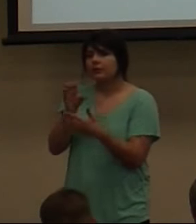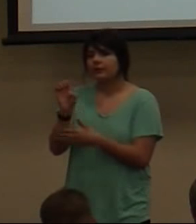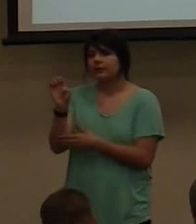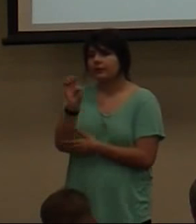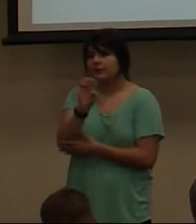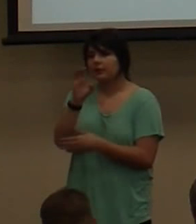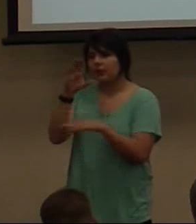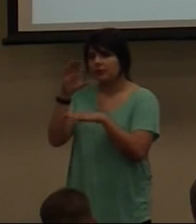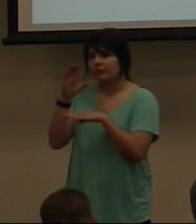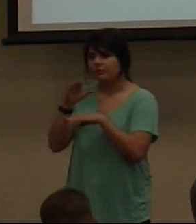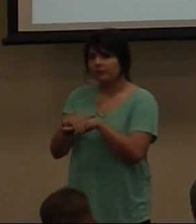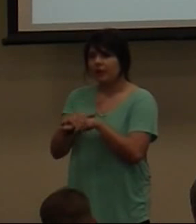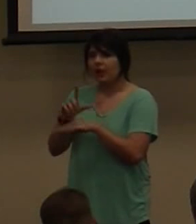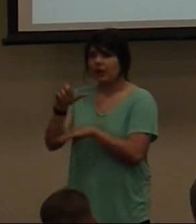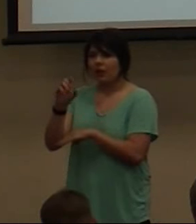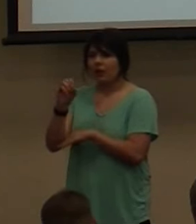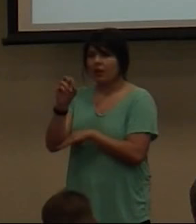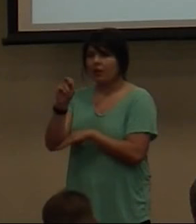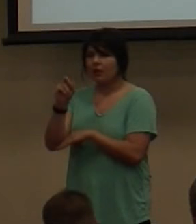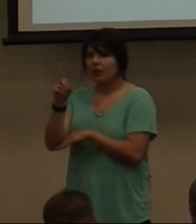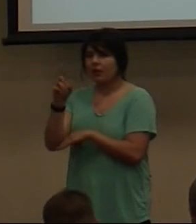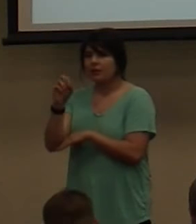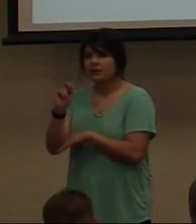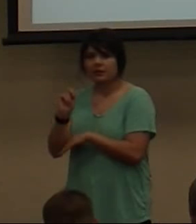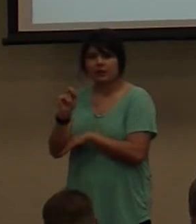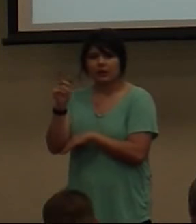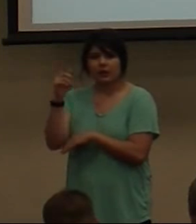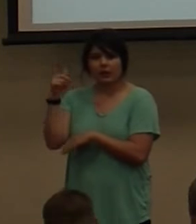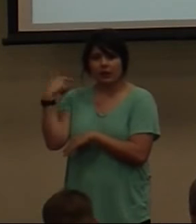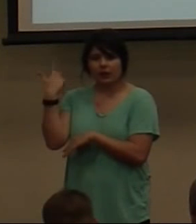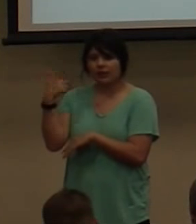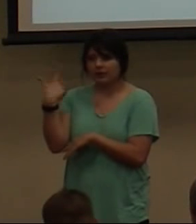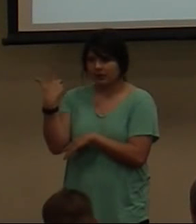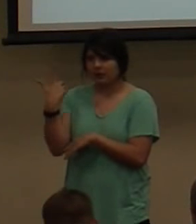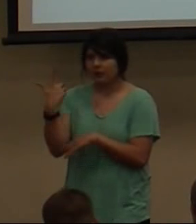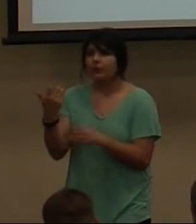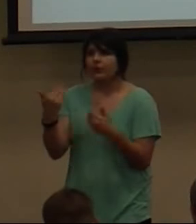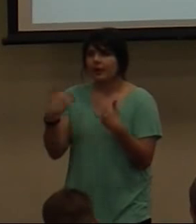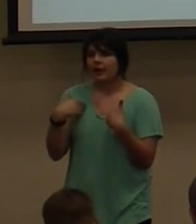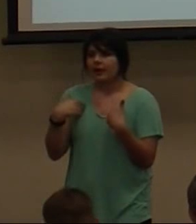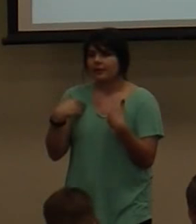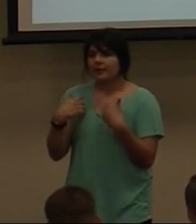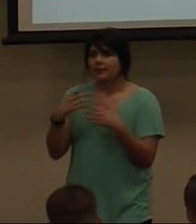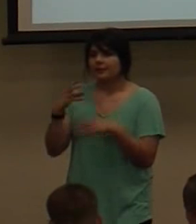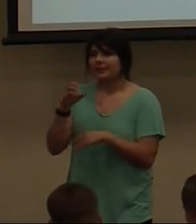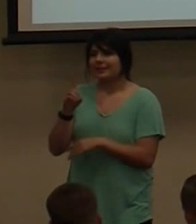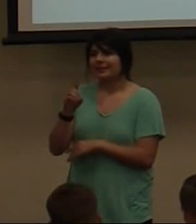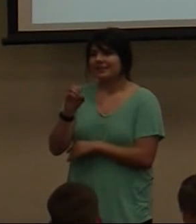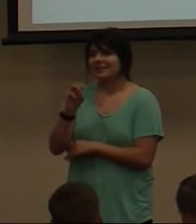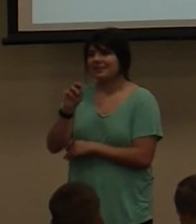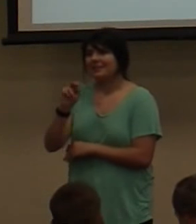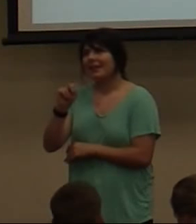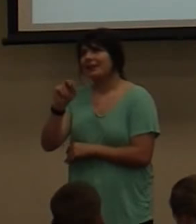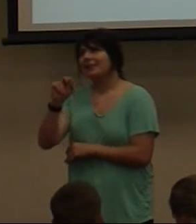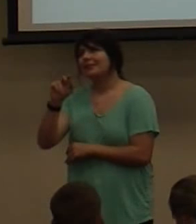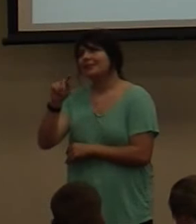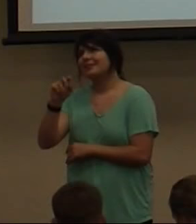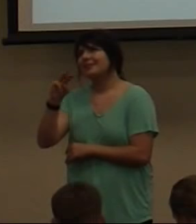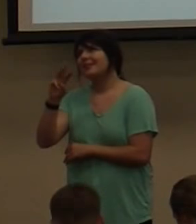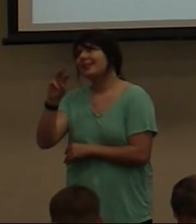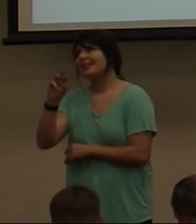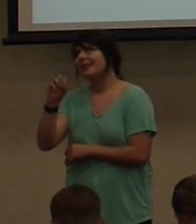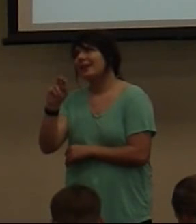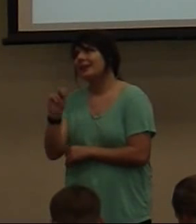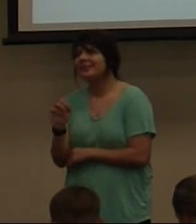London, where we live, there is a congregation called the Downtown Church of Christ. It meets in a university